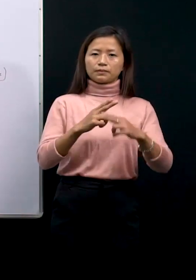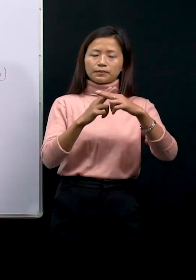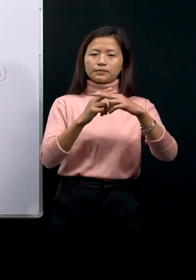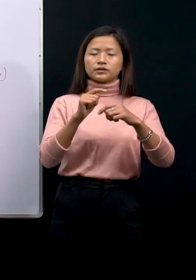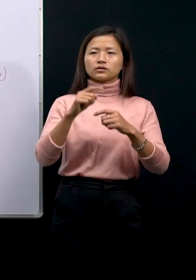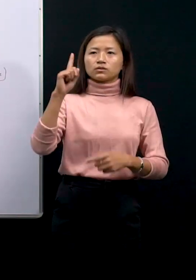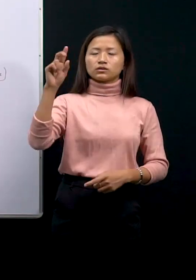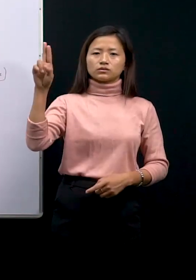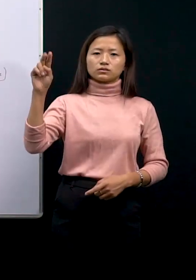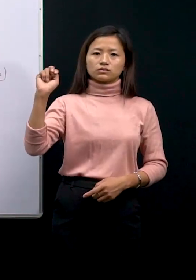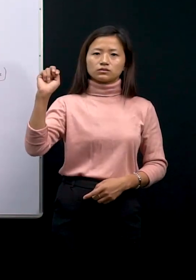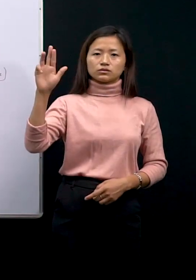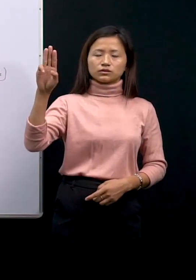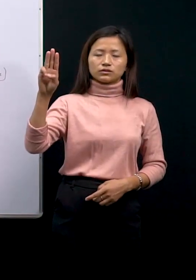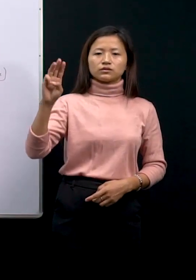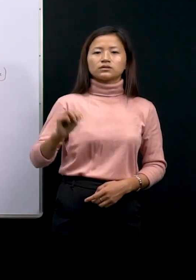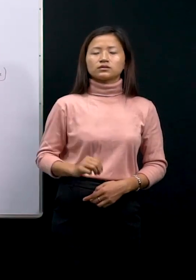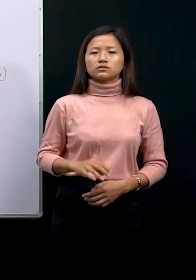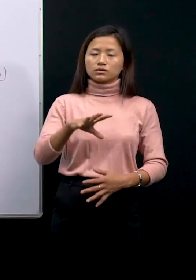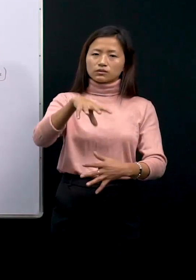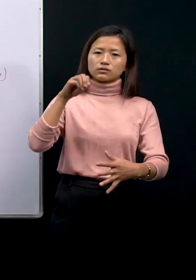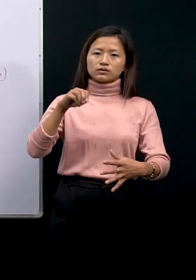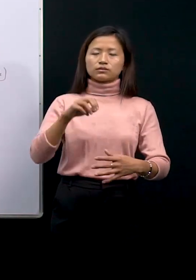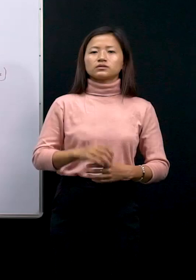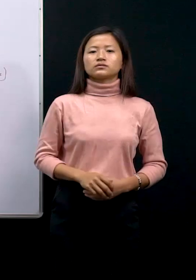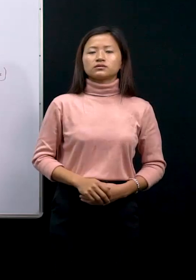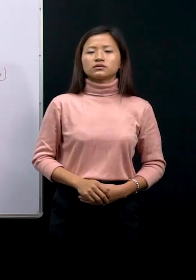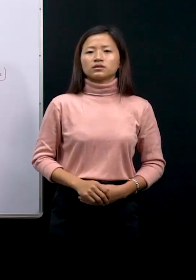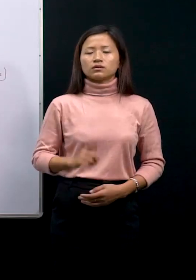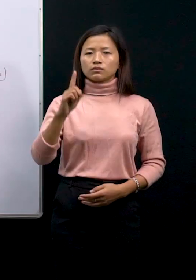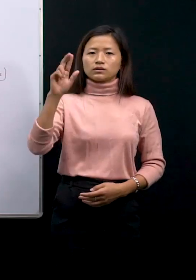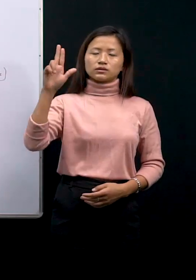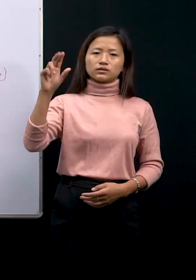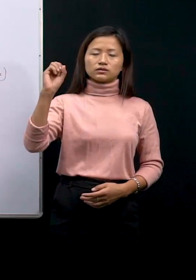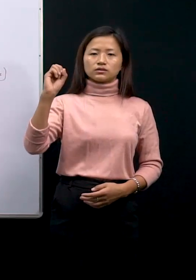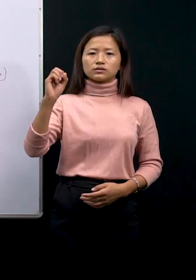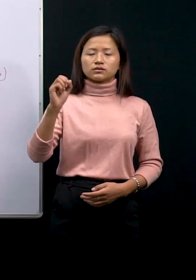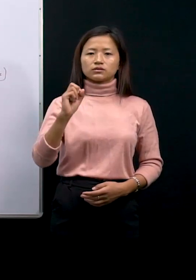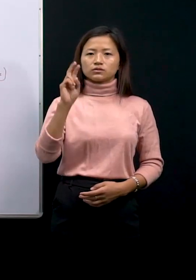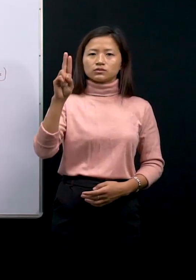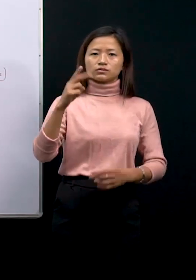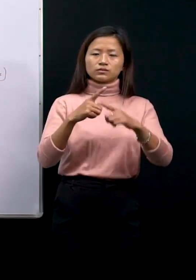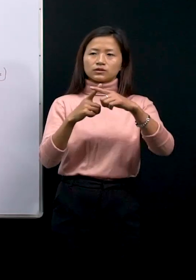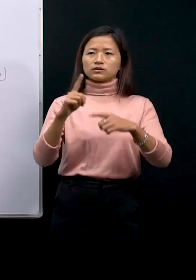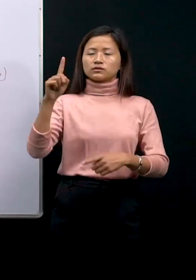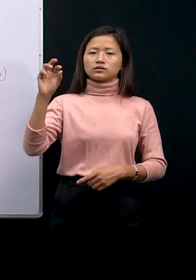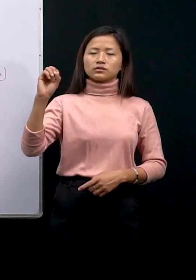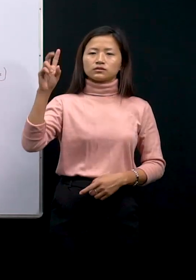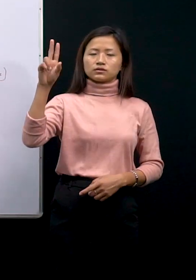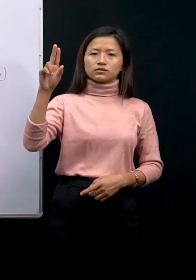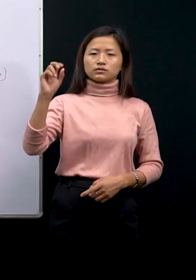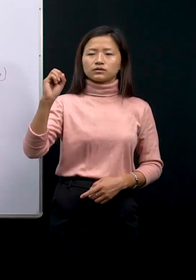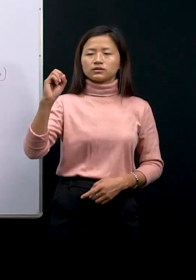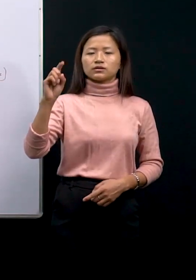plus angle 3, you can take 2, you take common, 180 degree, right? So 2 plus angle 3 equal how much? 180